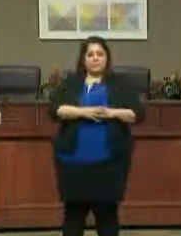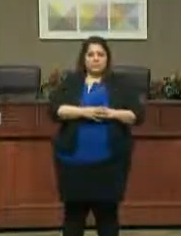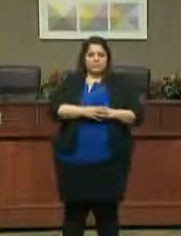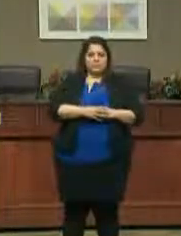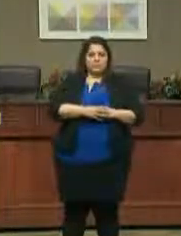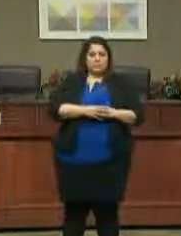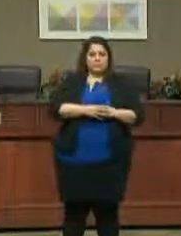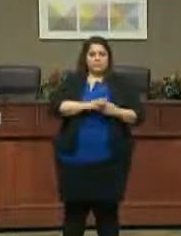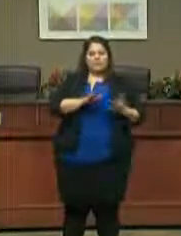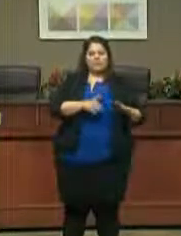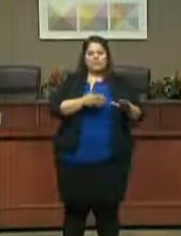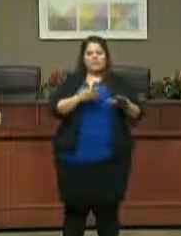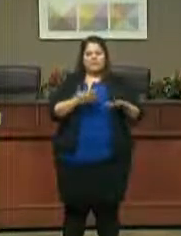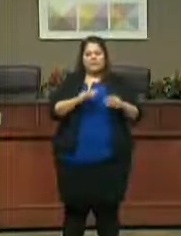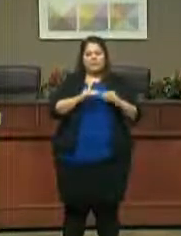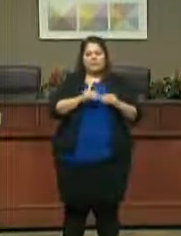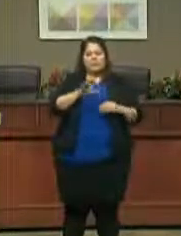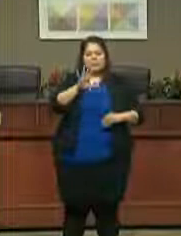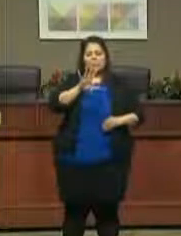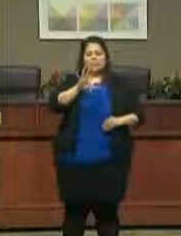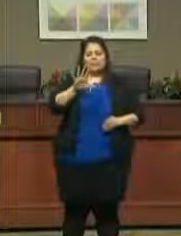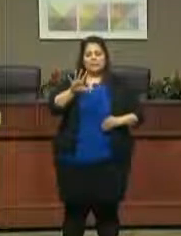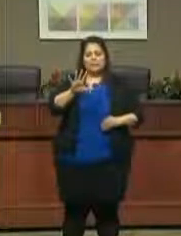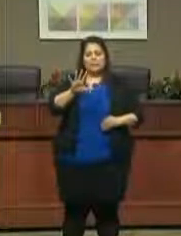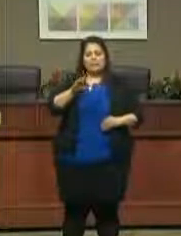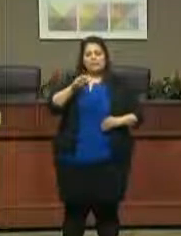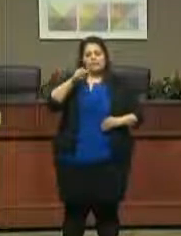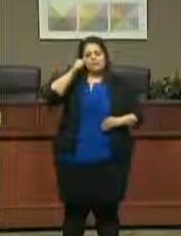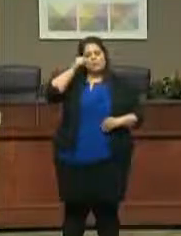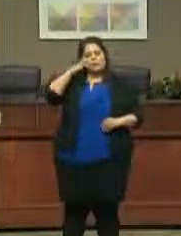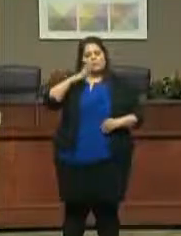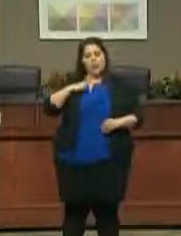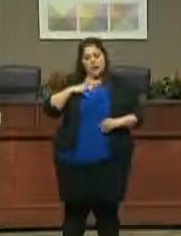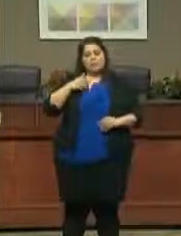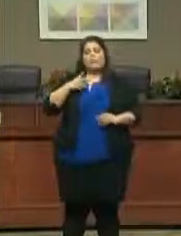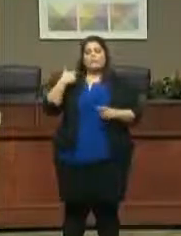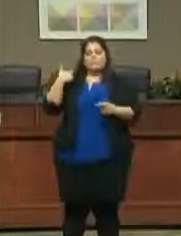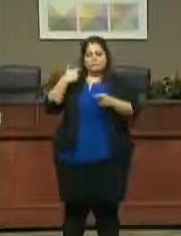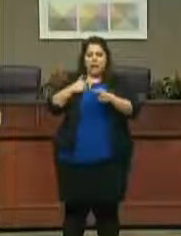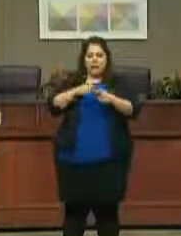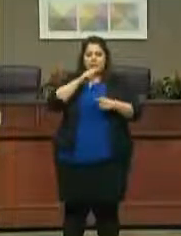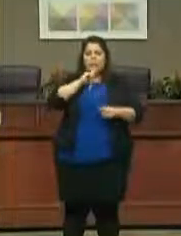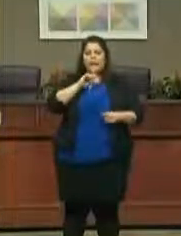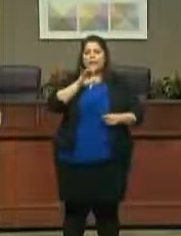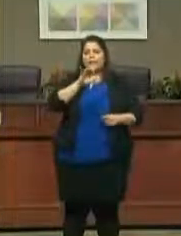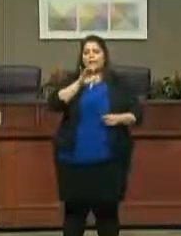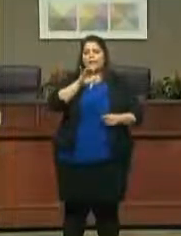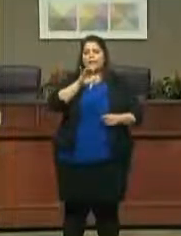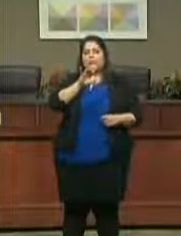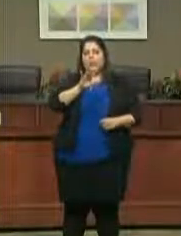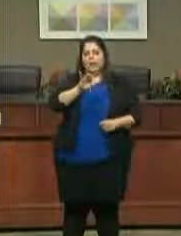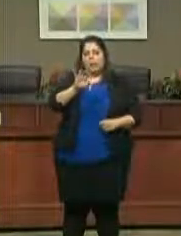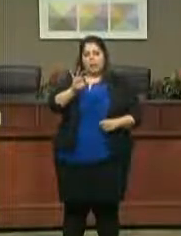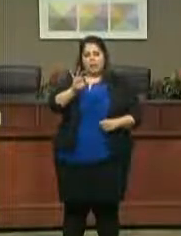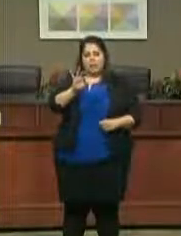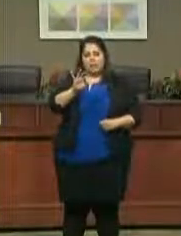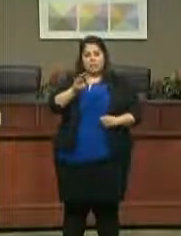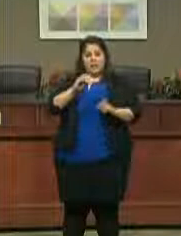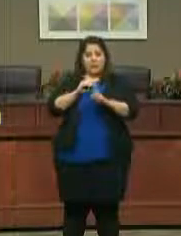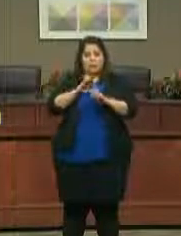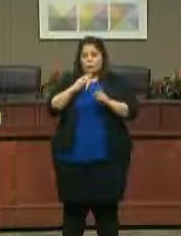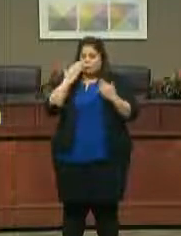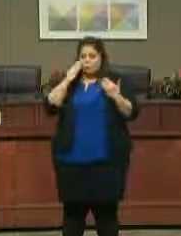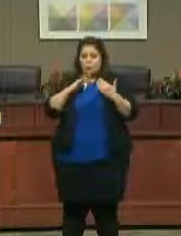Fatality number 55, male, Hispanic, 89 years old, unknown exposure,